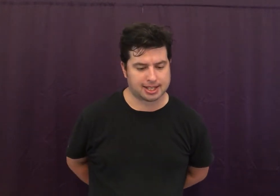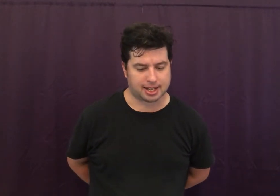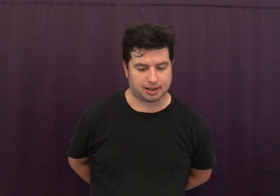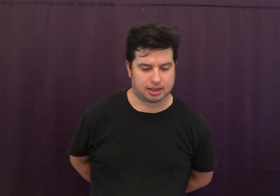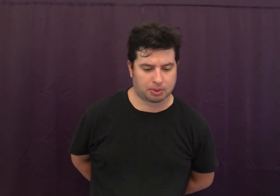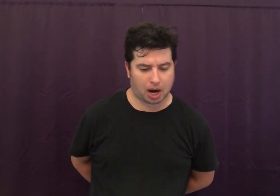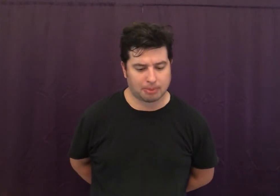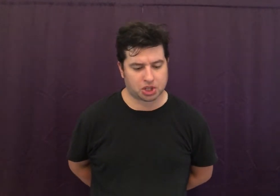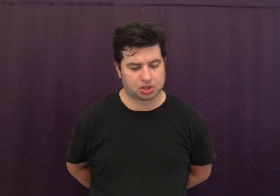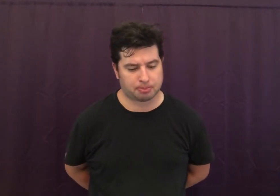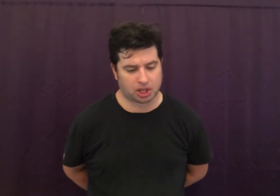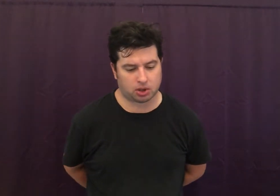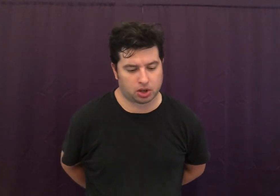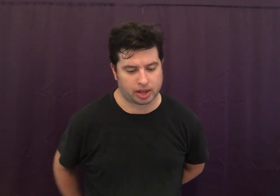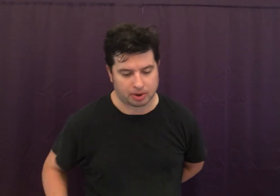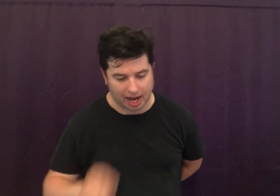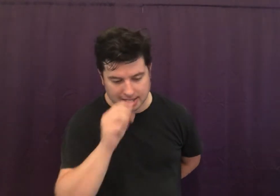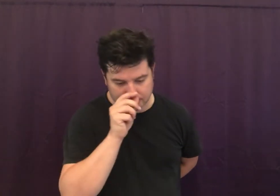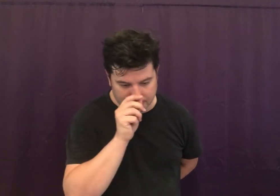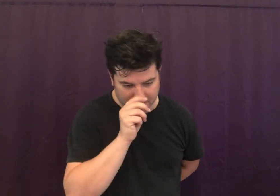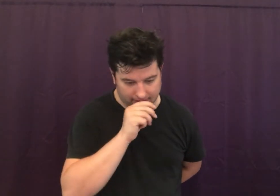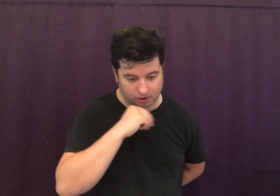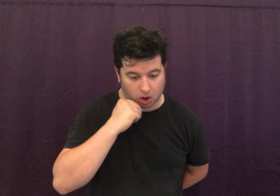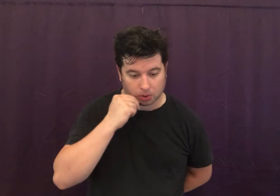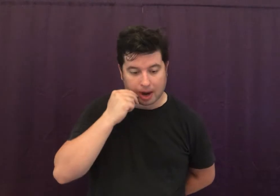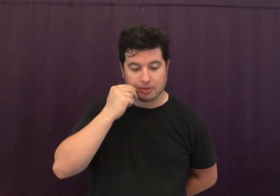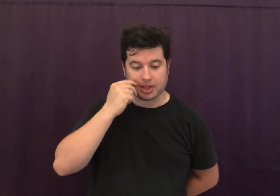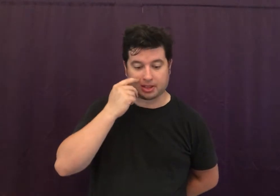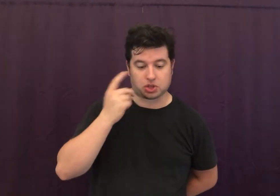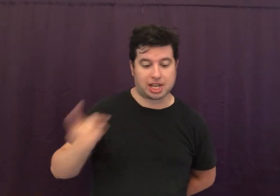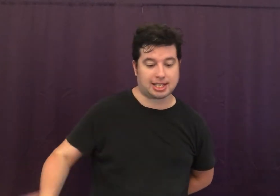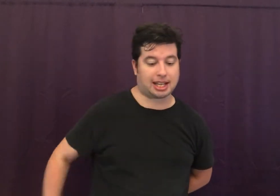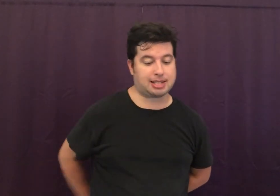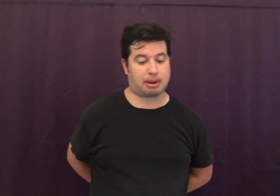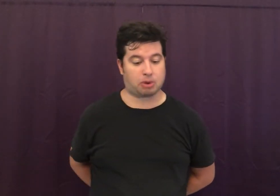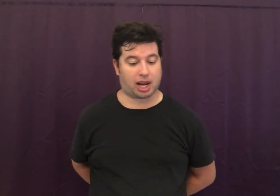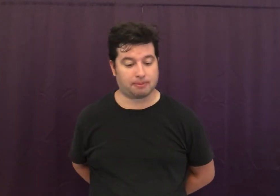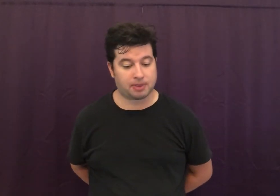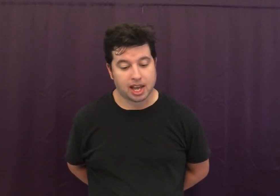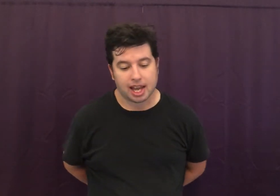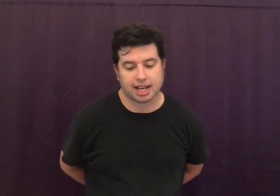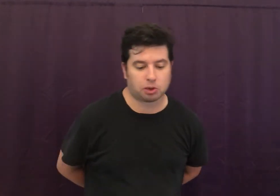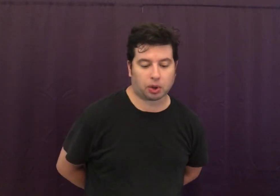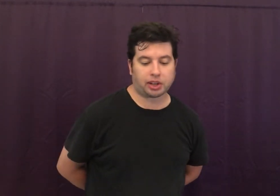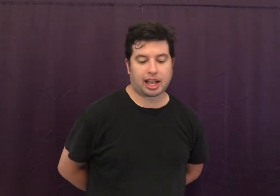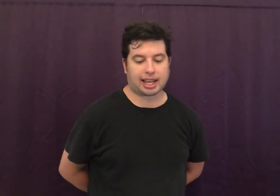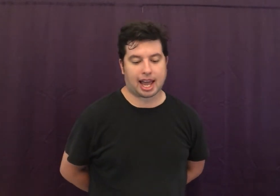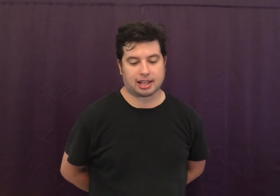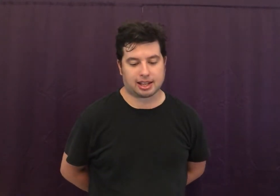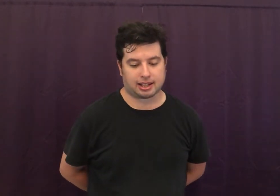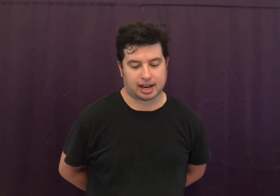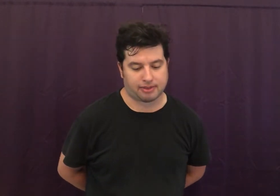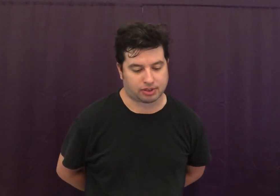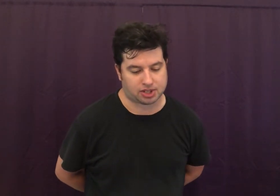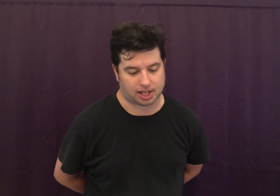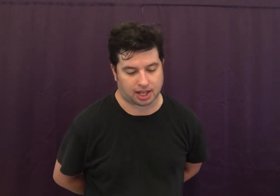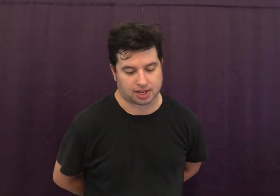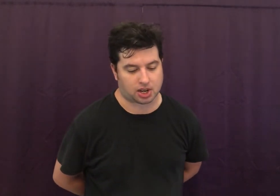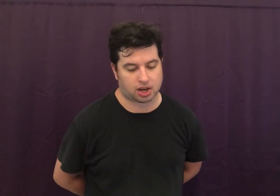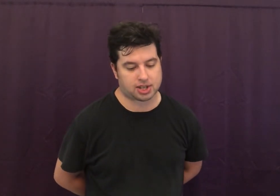Listen, there were objects so peculiar they were not to be believed, all around things to tantalize my brain. It's a world unlike anything that I've ever seen, and as hard as I